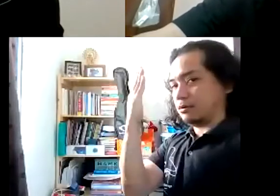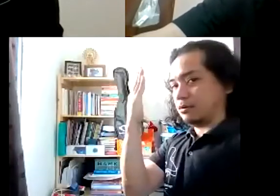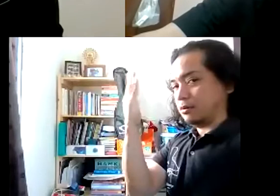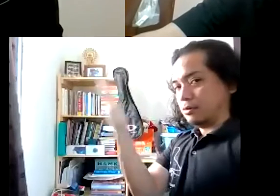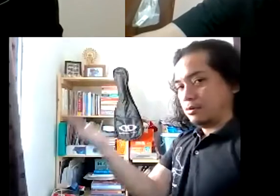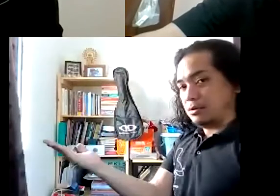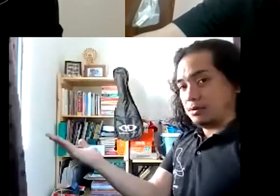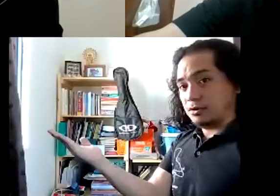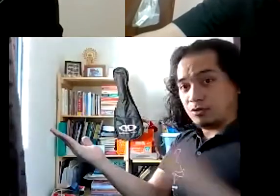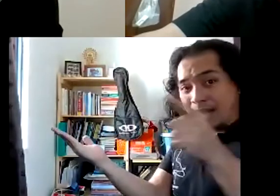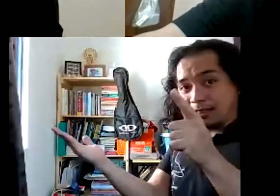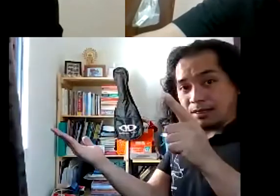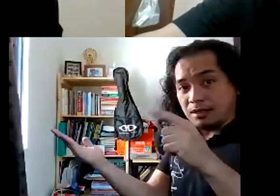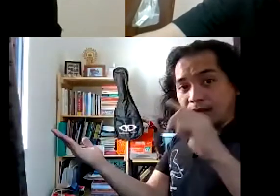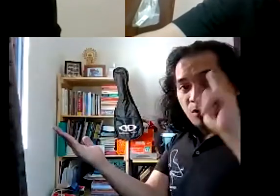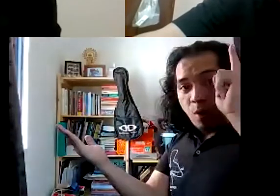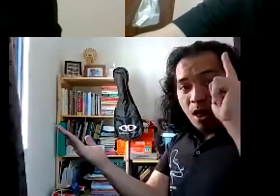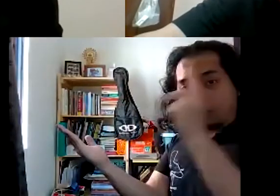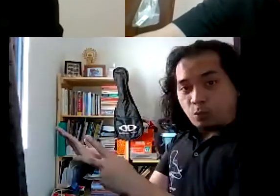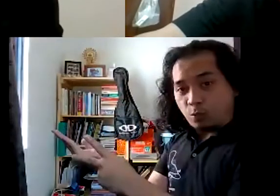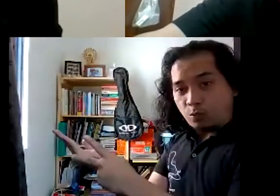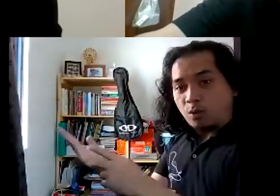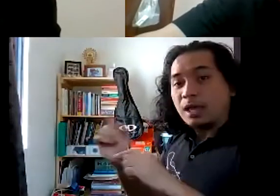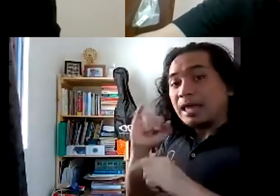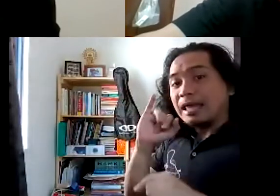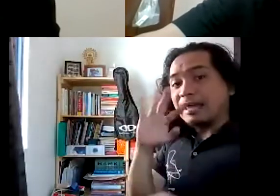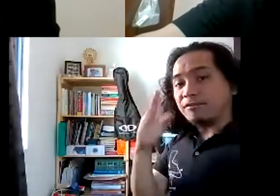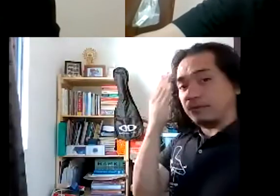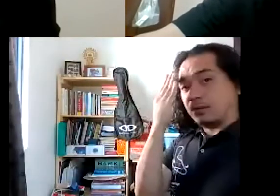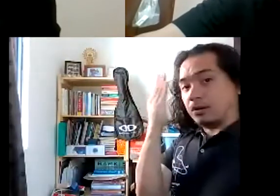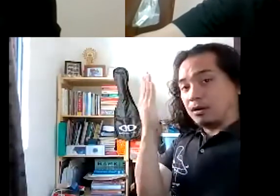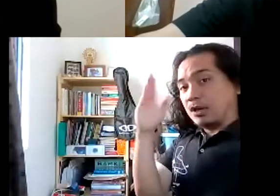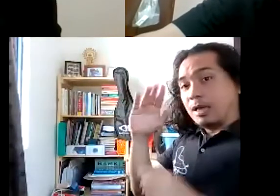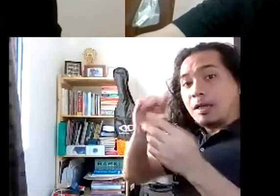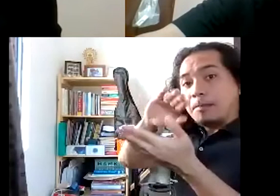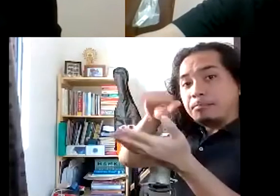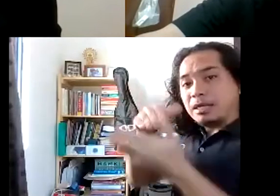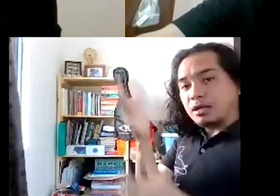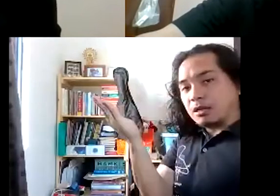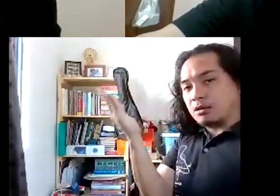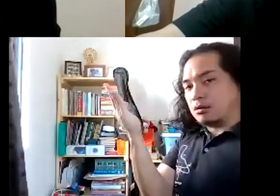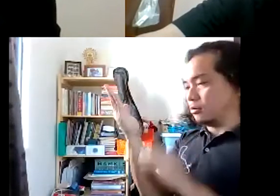possibilities, and so that's when I thought, okay, if I